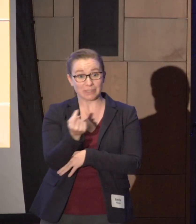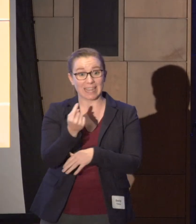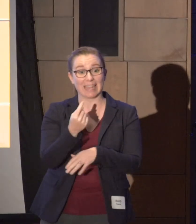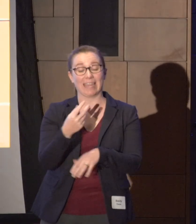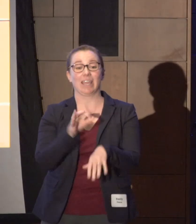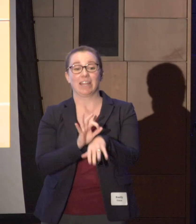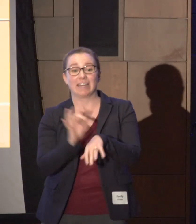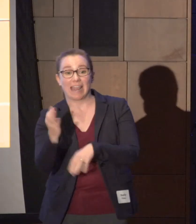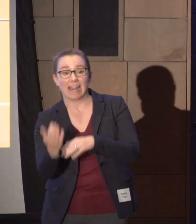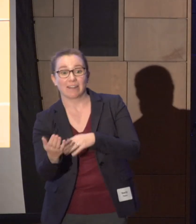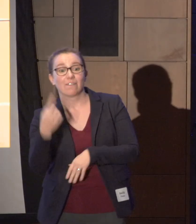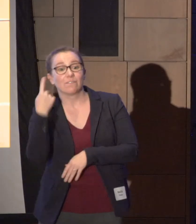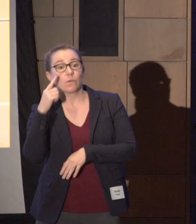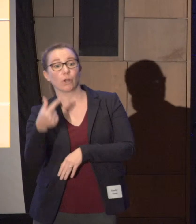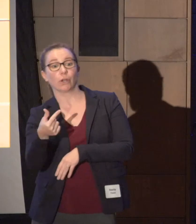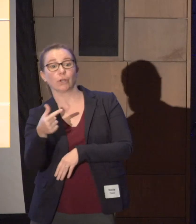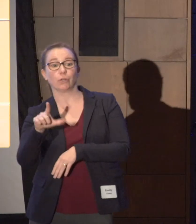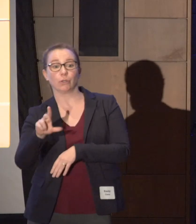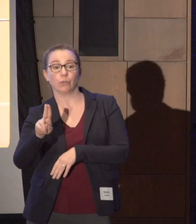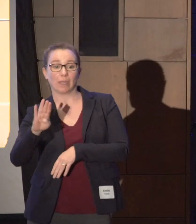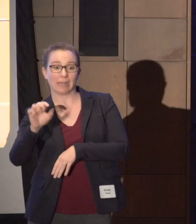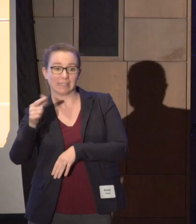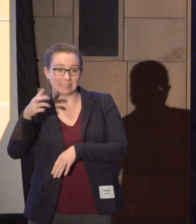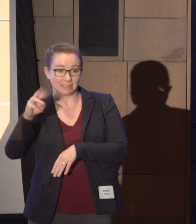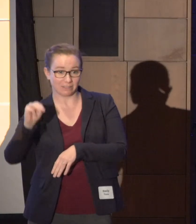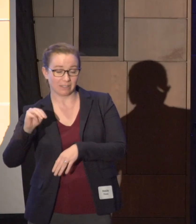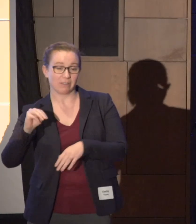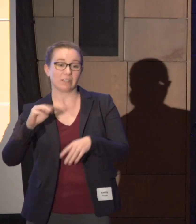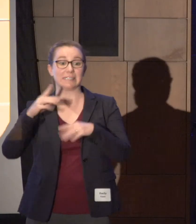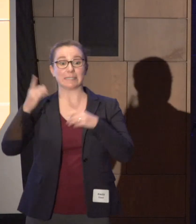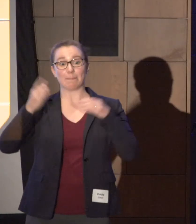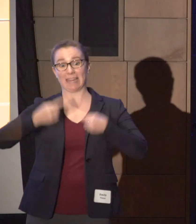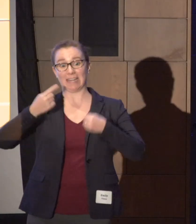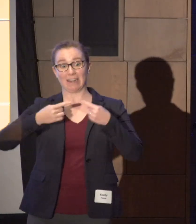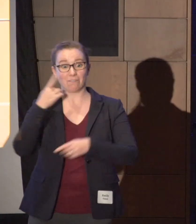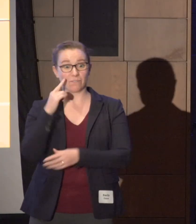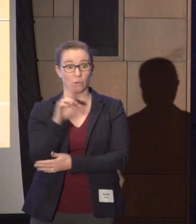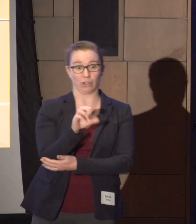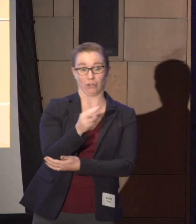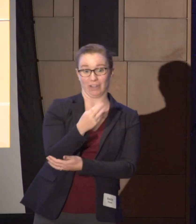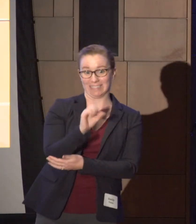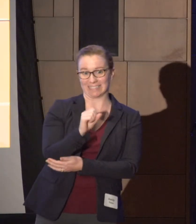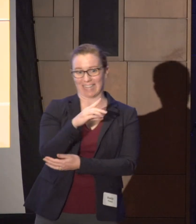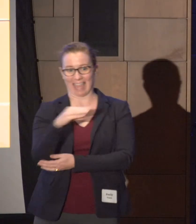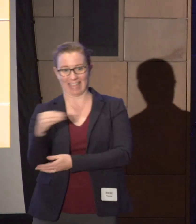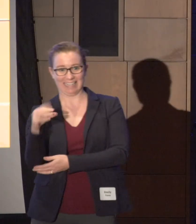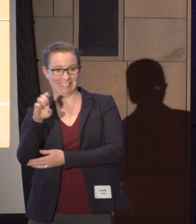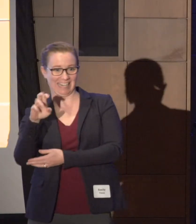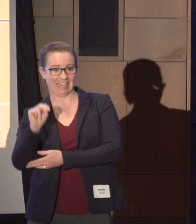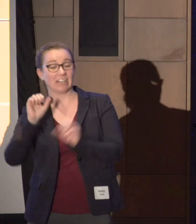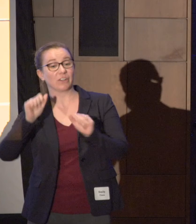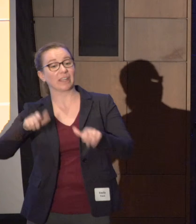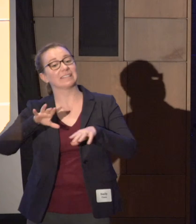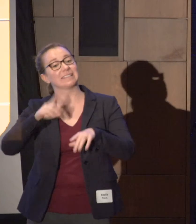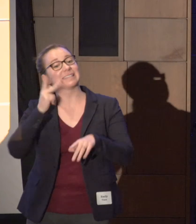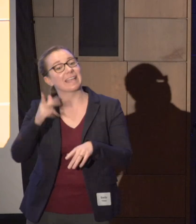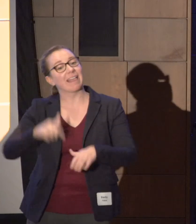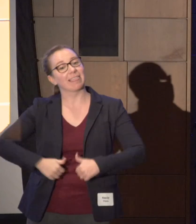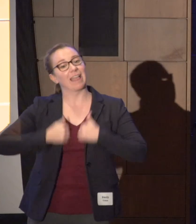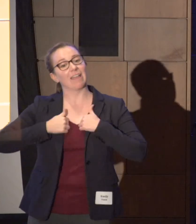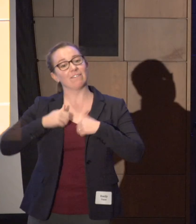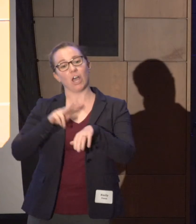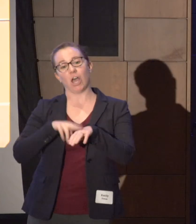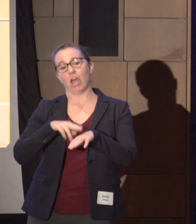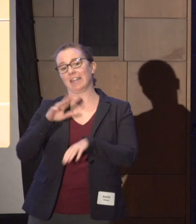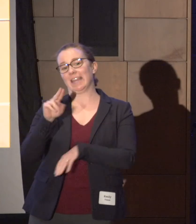for the gubernatorial debate between Chris Sununu and Dan Feltus. You can catch it live on NHPR at nhpr.org,